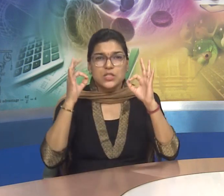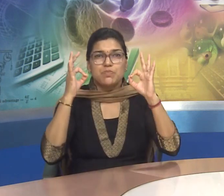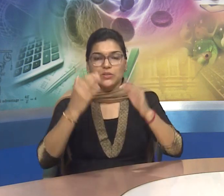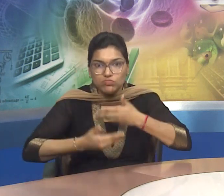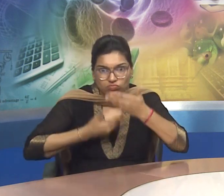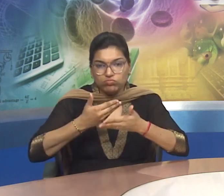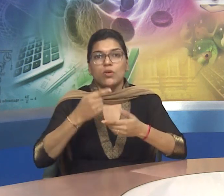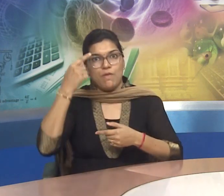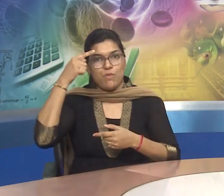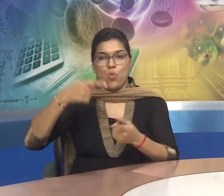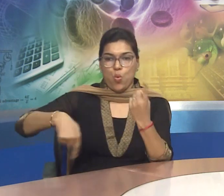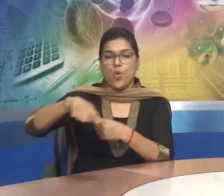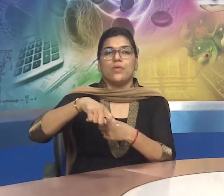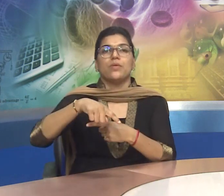coaching classes